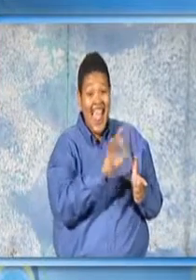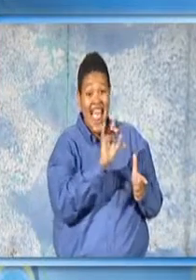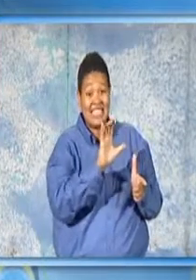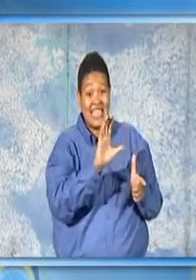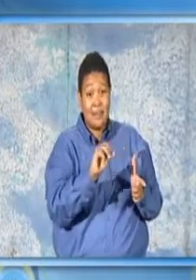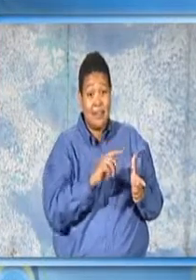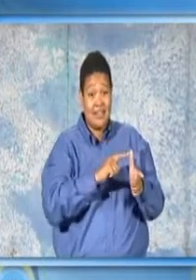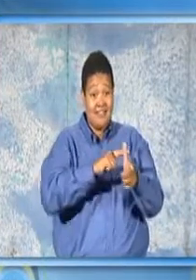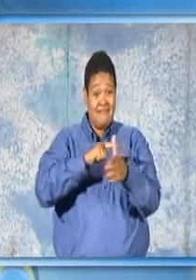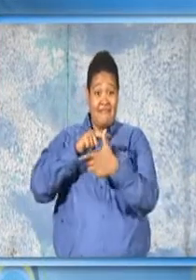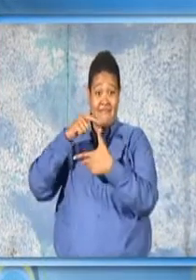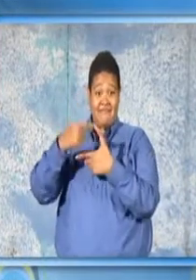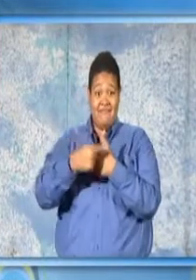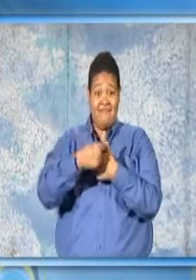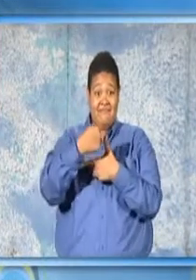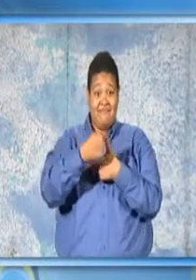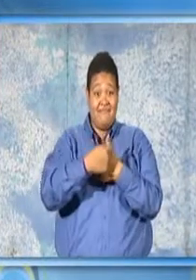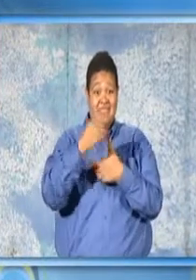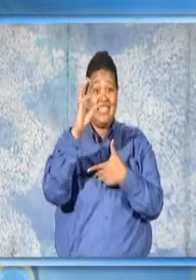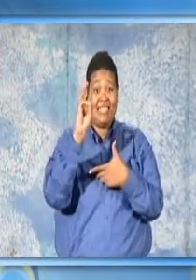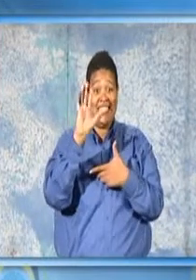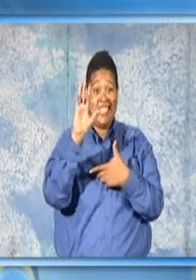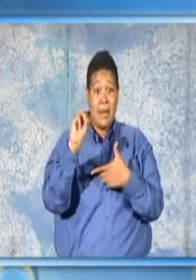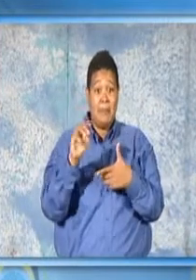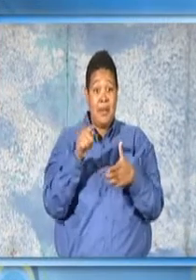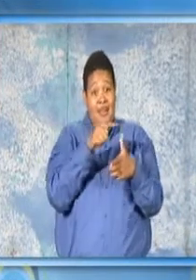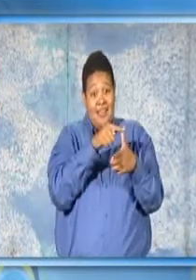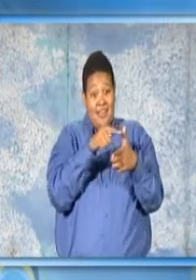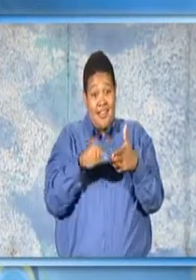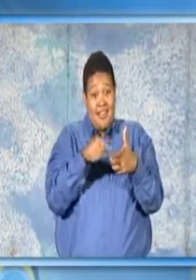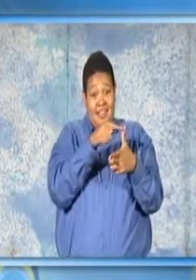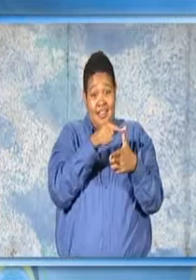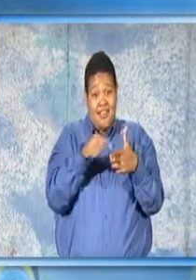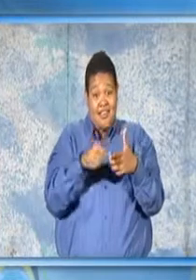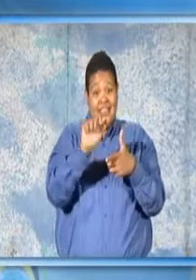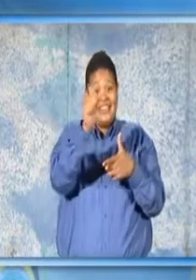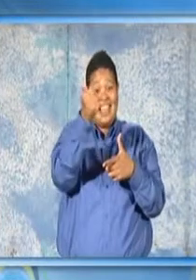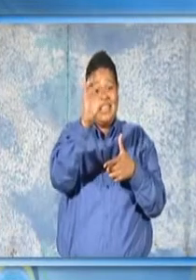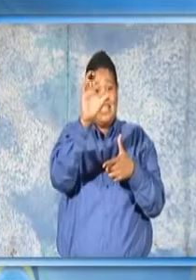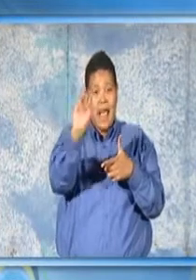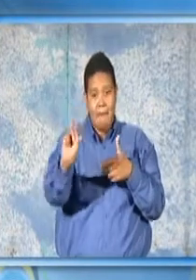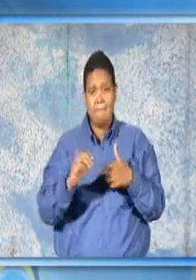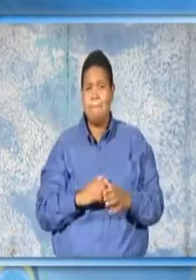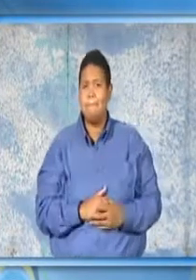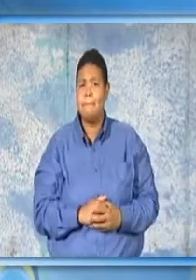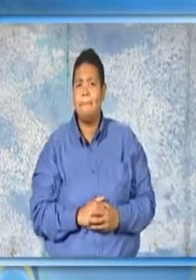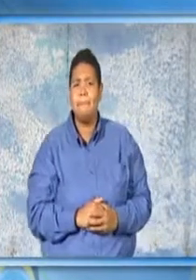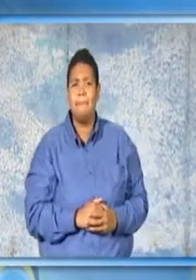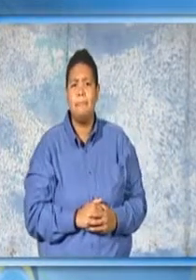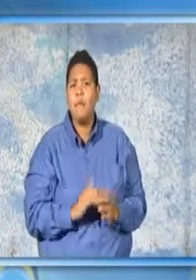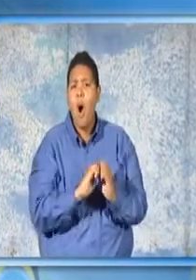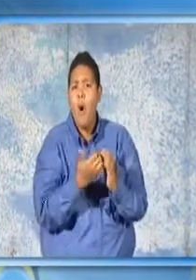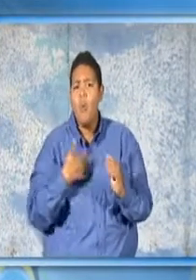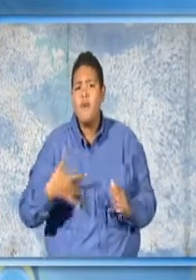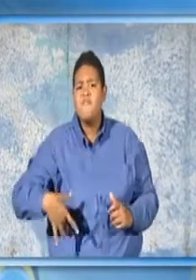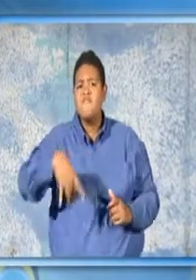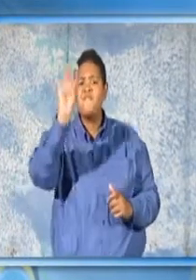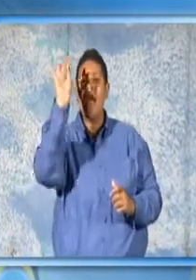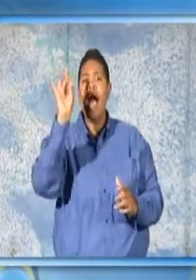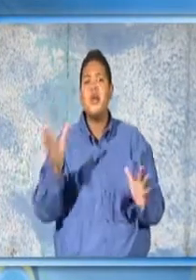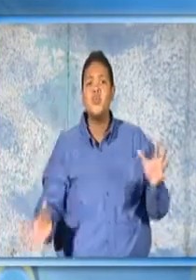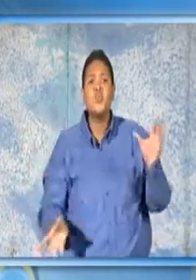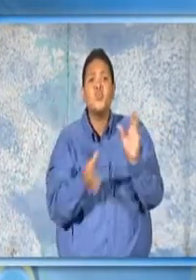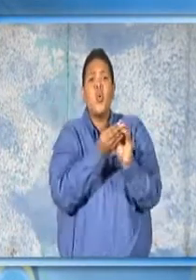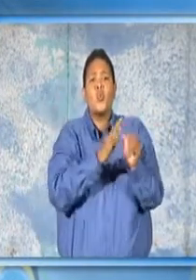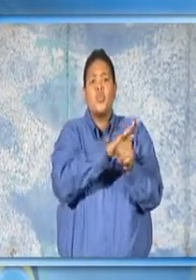height 6 centimeters, with the third side measuring 10 centimeters. How would we find its total